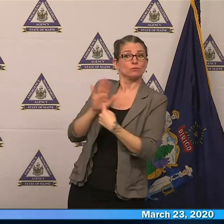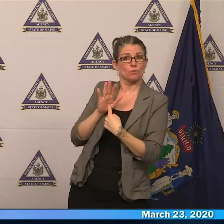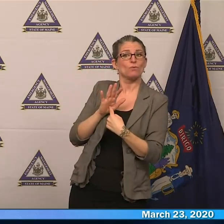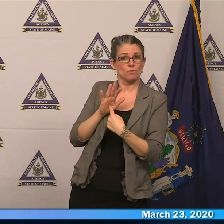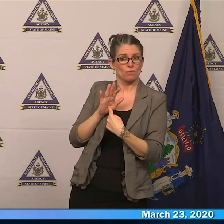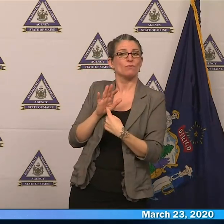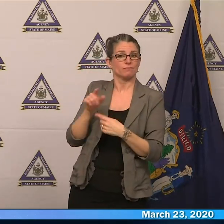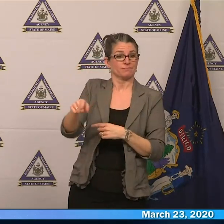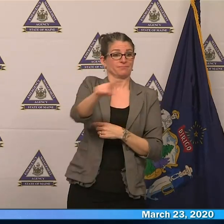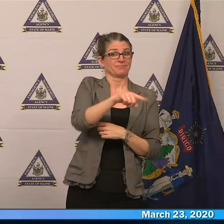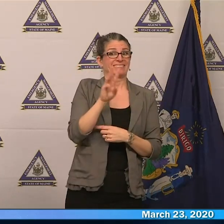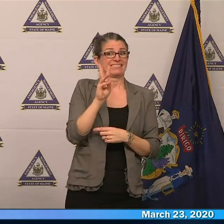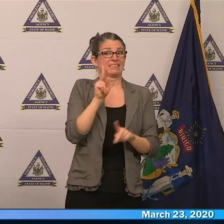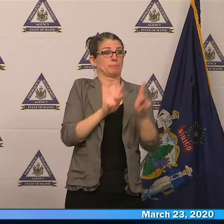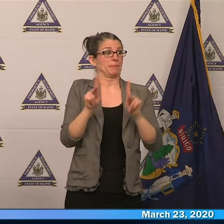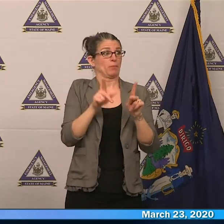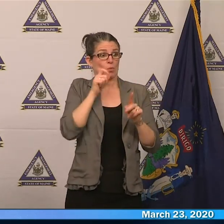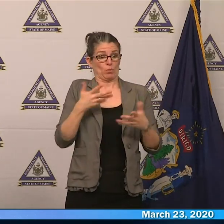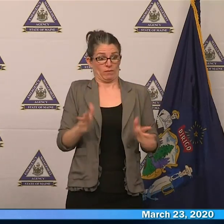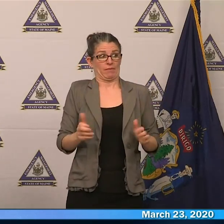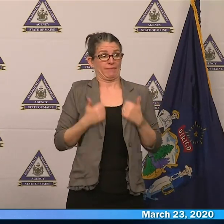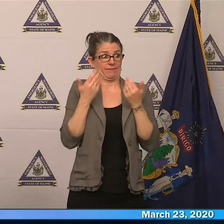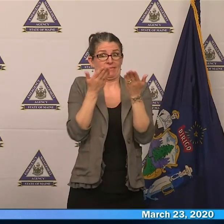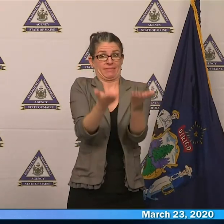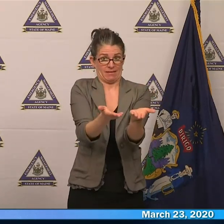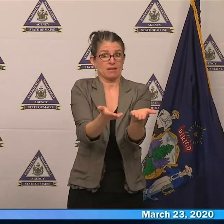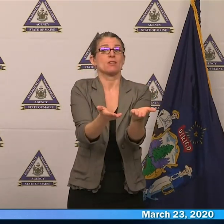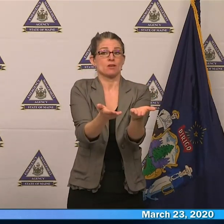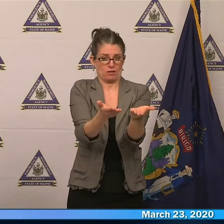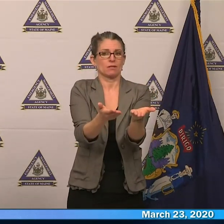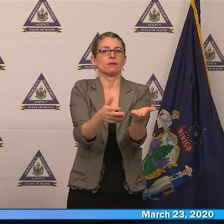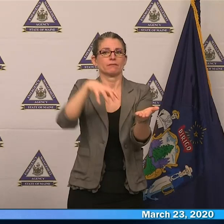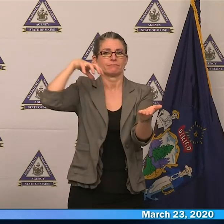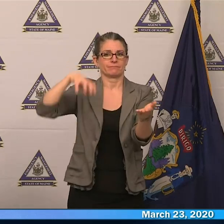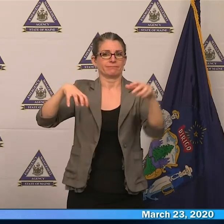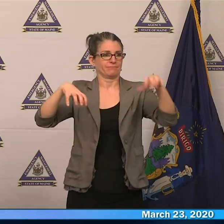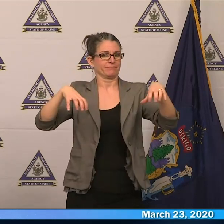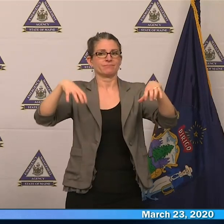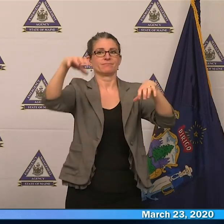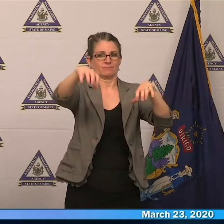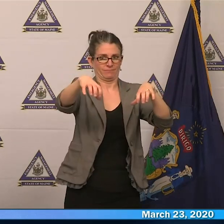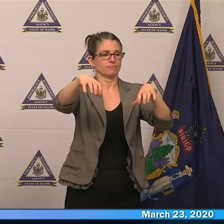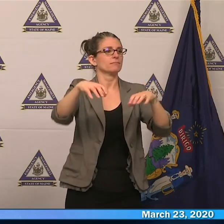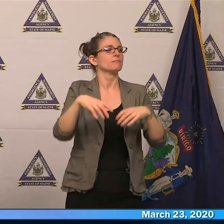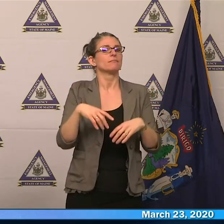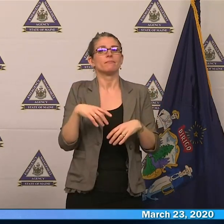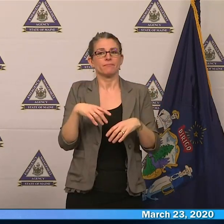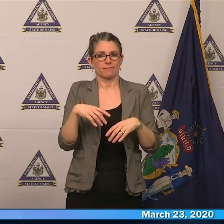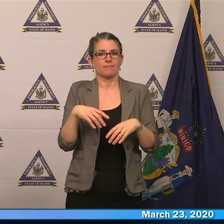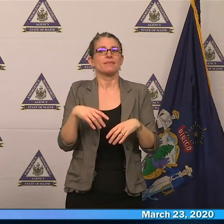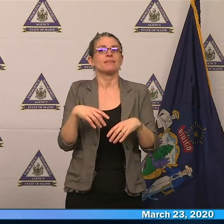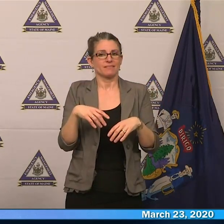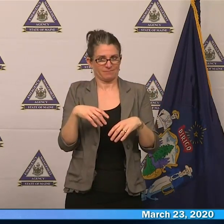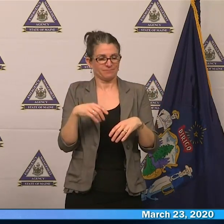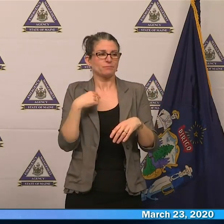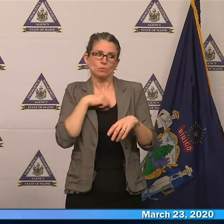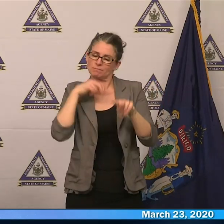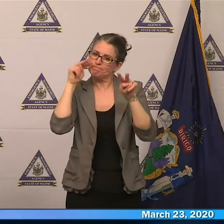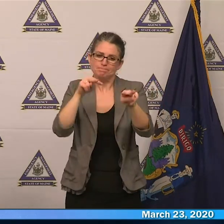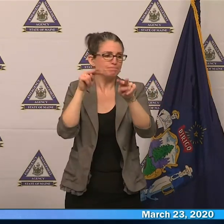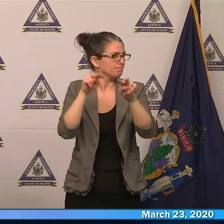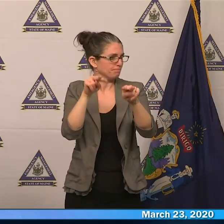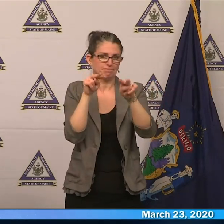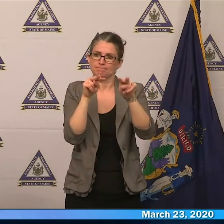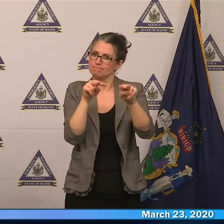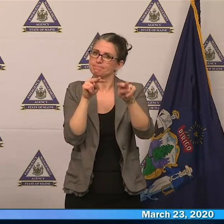the Ocean View community who have been tested positive. We continue to work with them. We are very concerned and continue